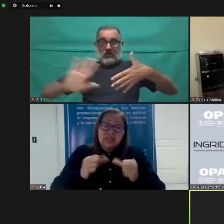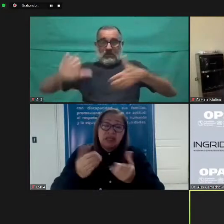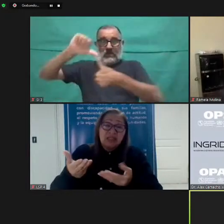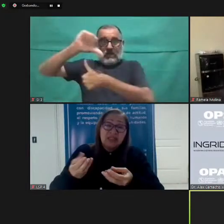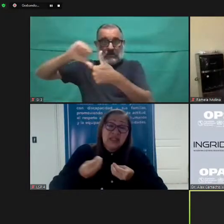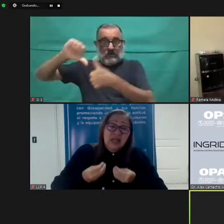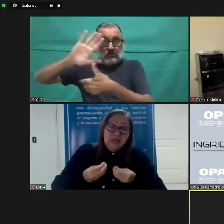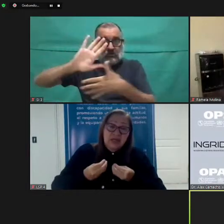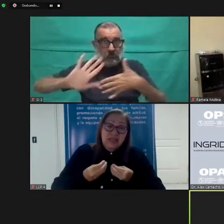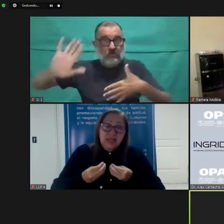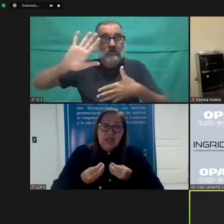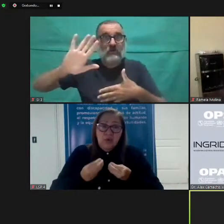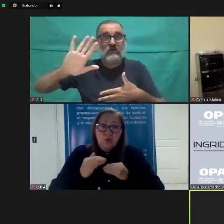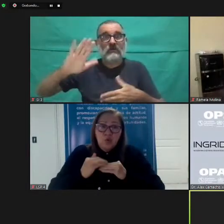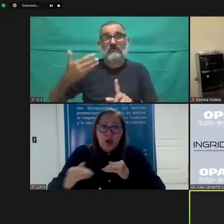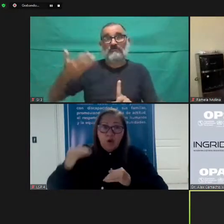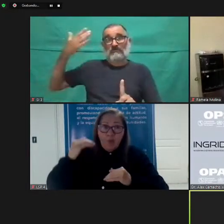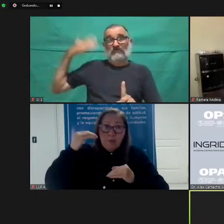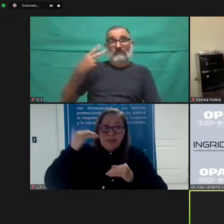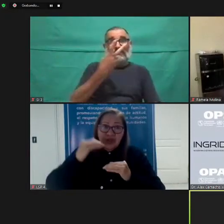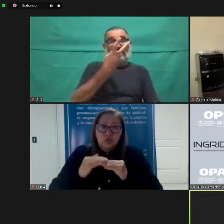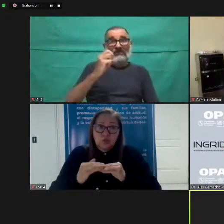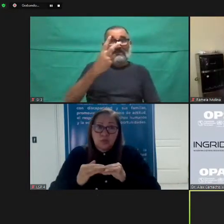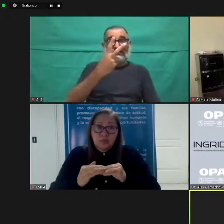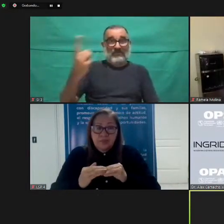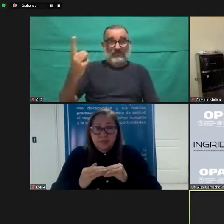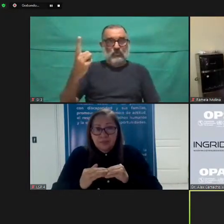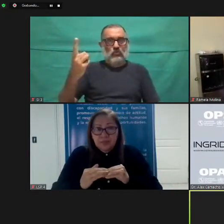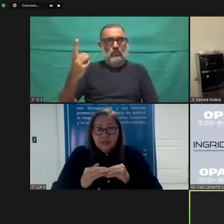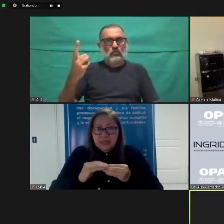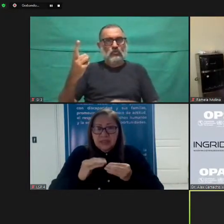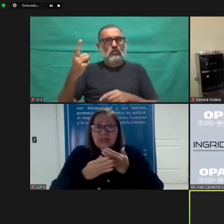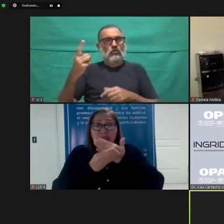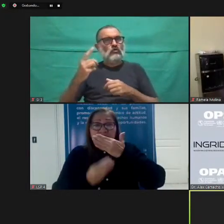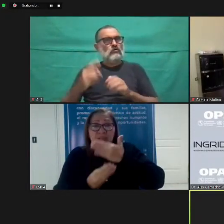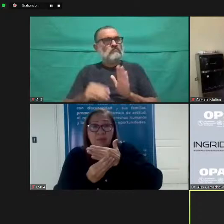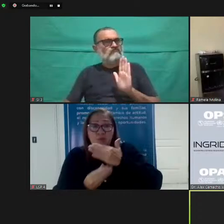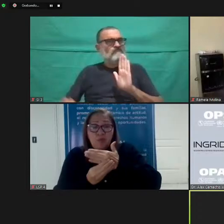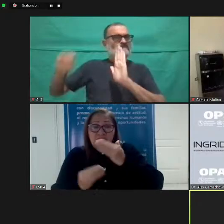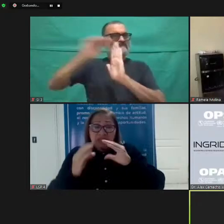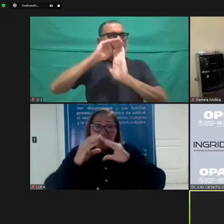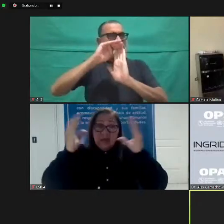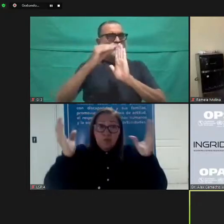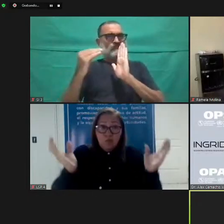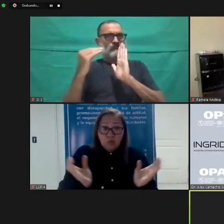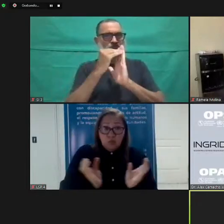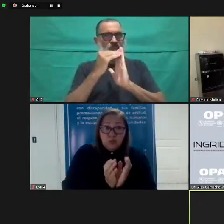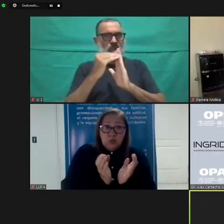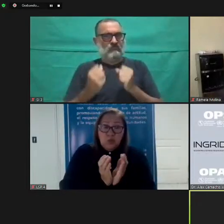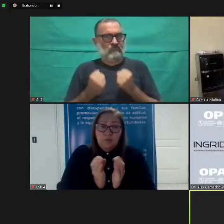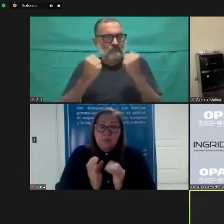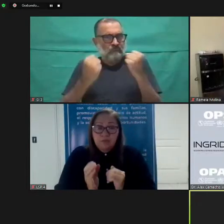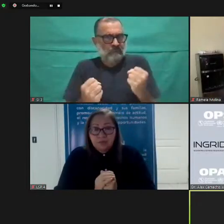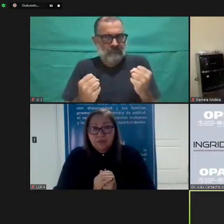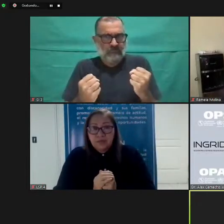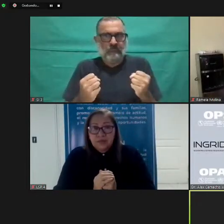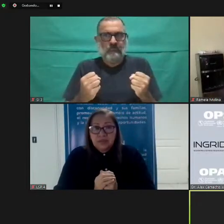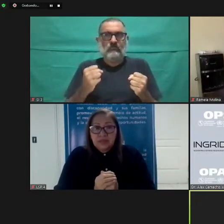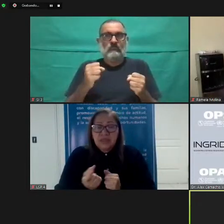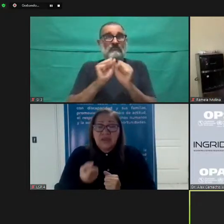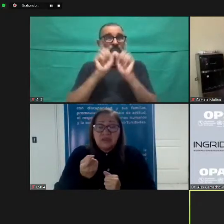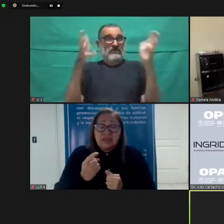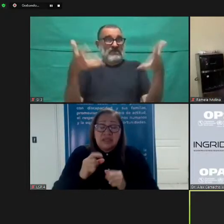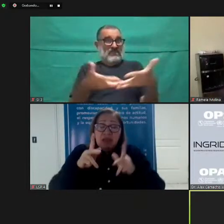said that the pandemic would bring an increase of poverty worthwhile and this of course would